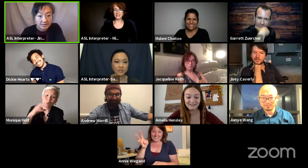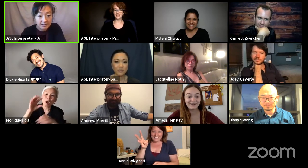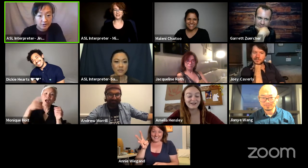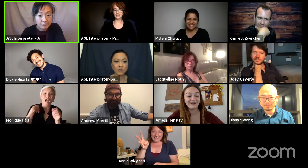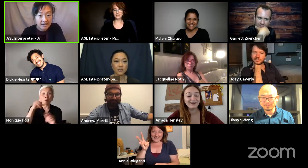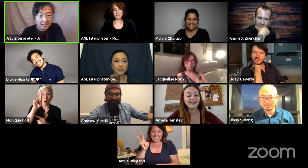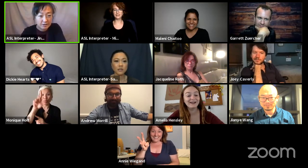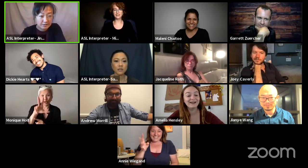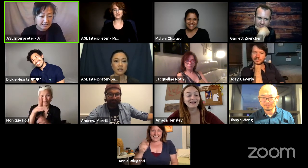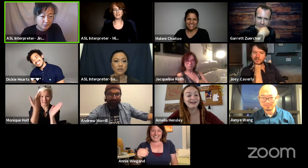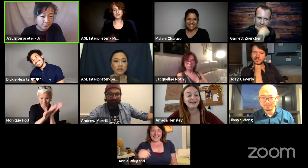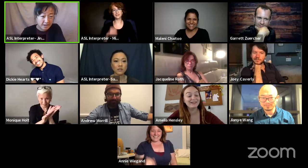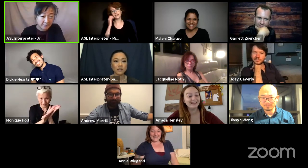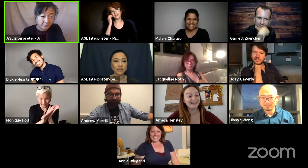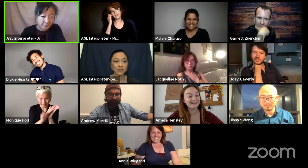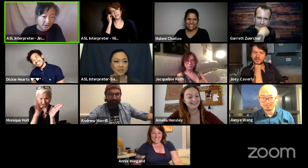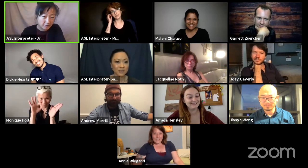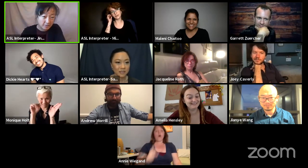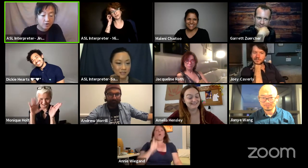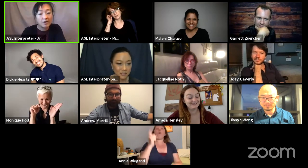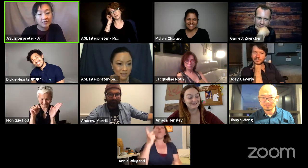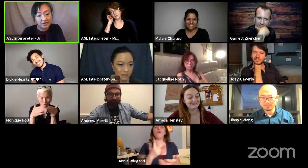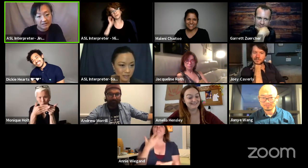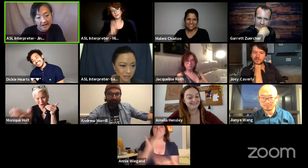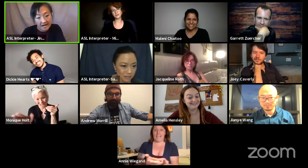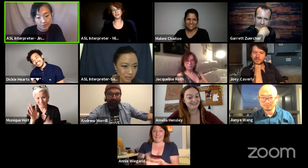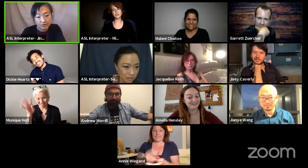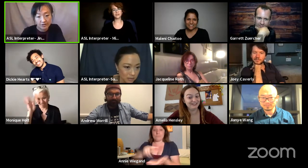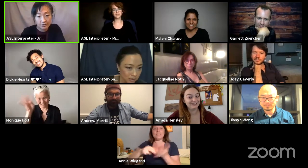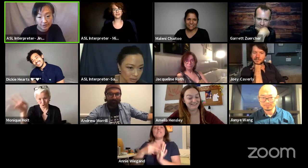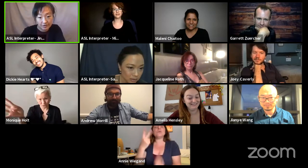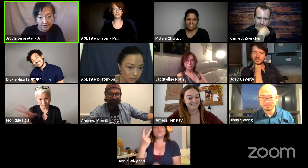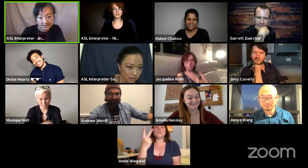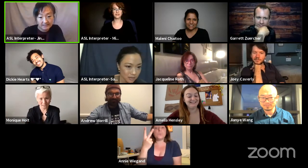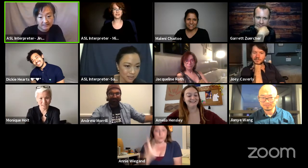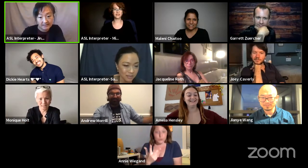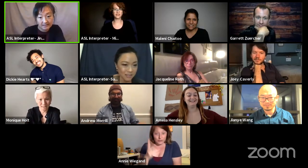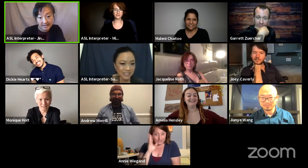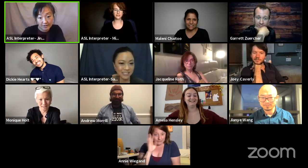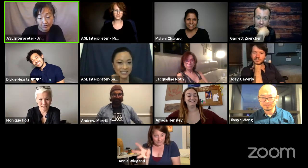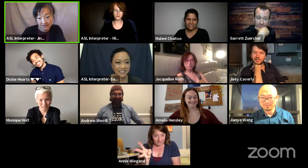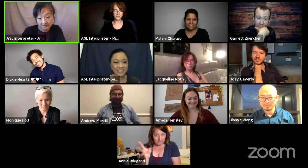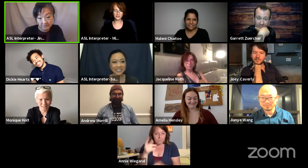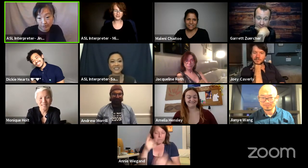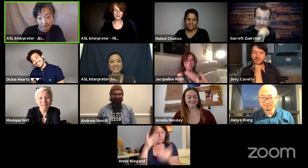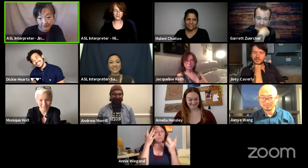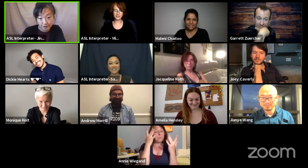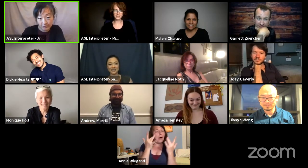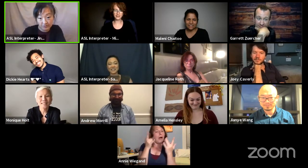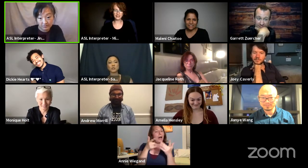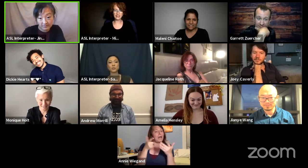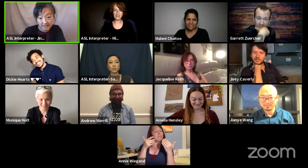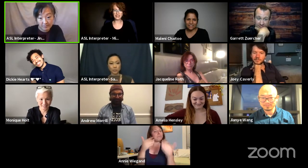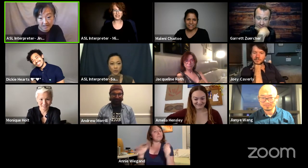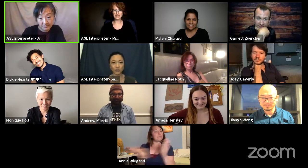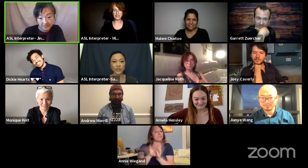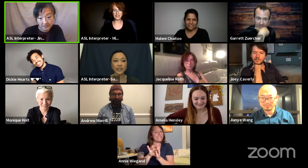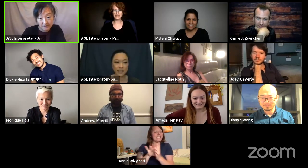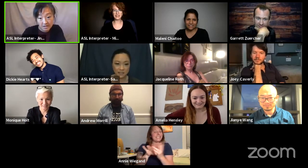So you'd say you made up about, or one third is factual and two thirds that you just were fictional that you made up.